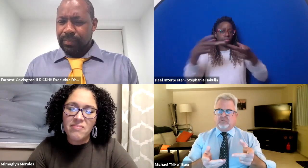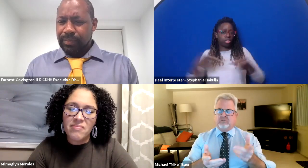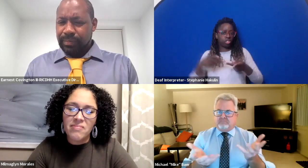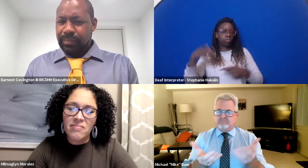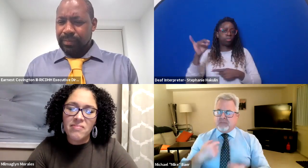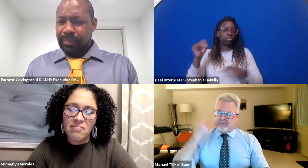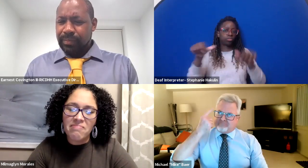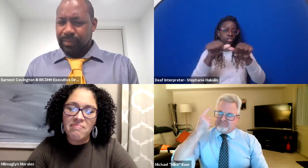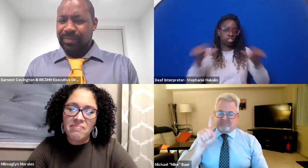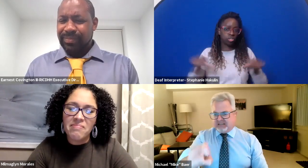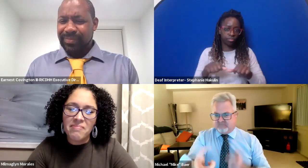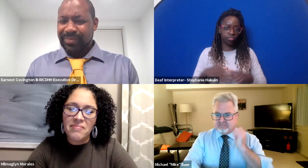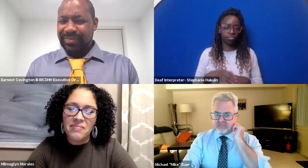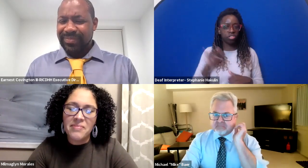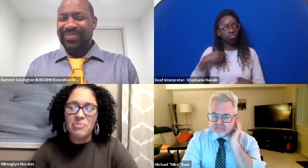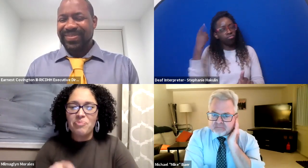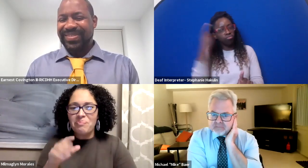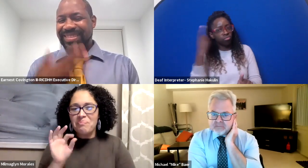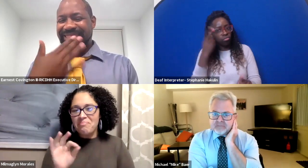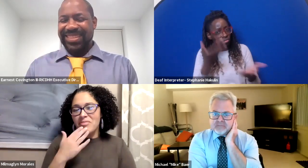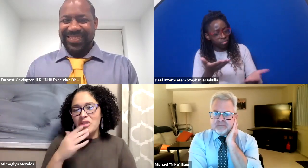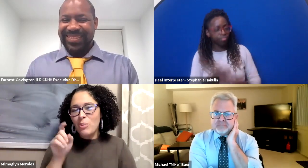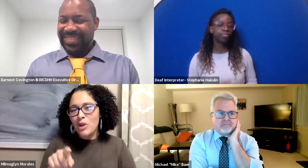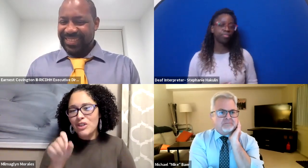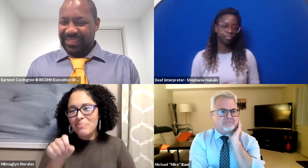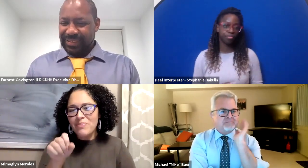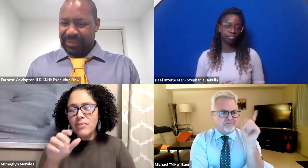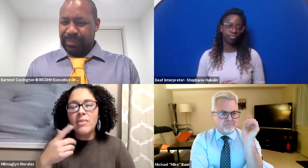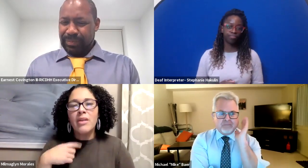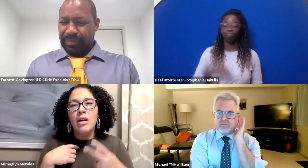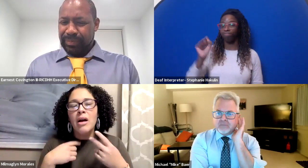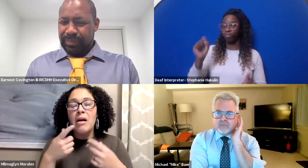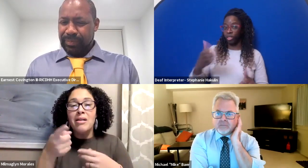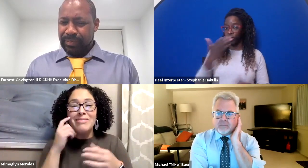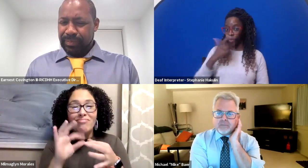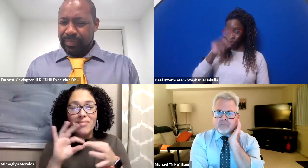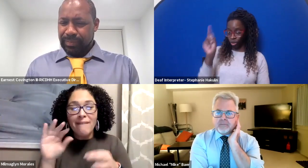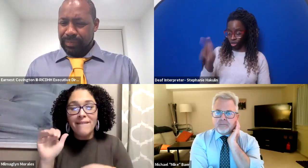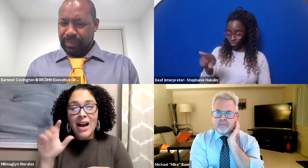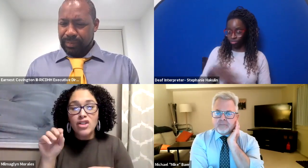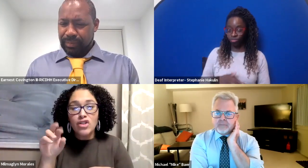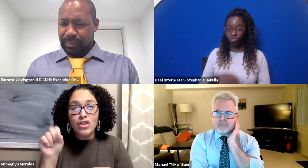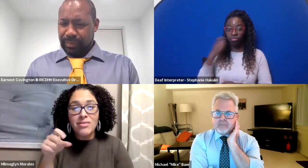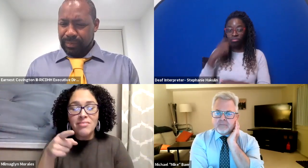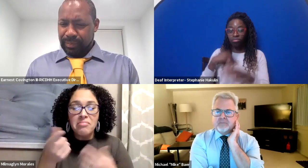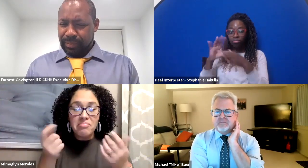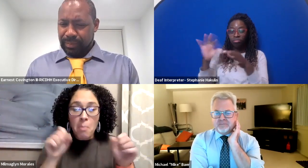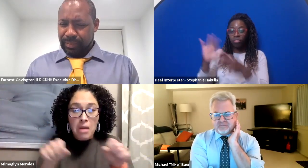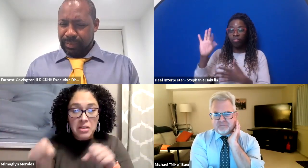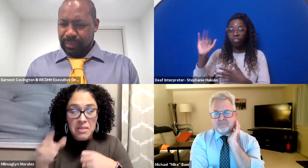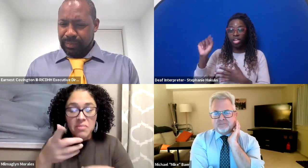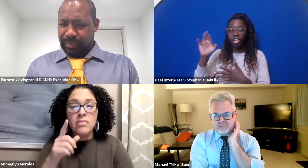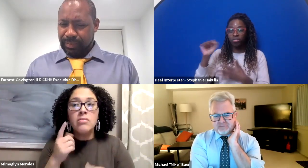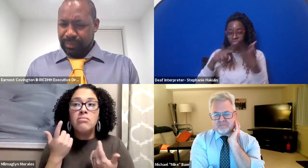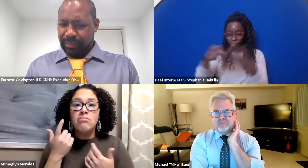good positions. I'm wondering if you could talk about that. Thank you for that question, Mike. As you mentioned,